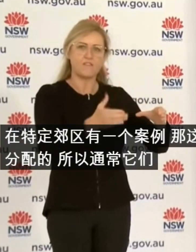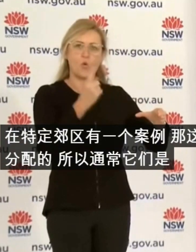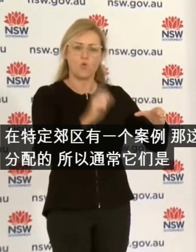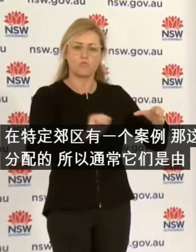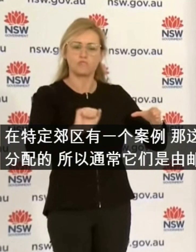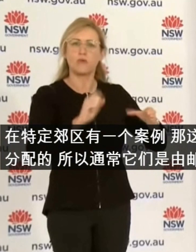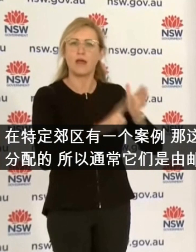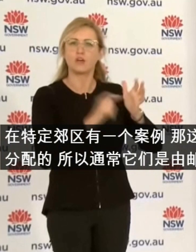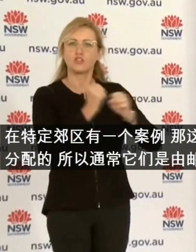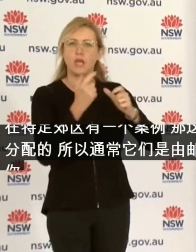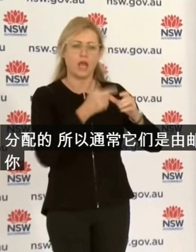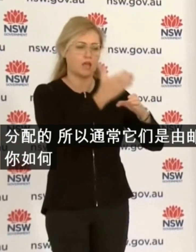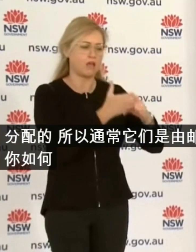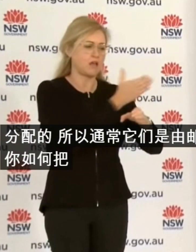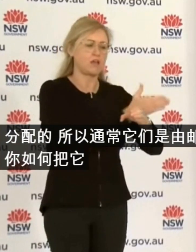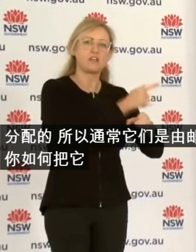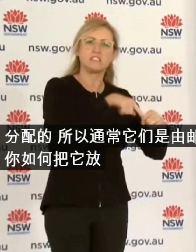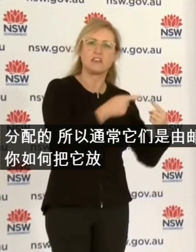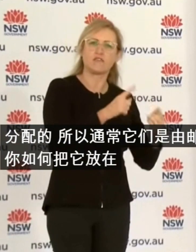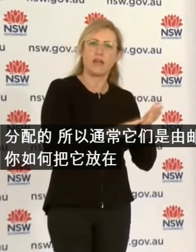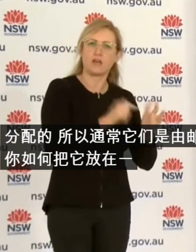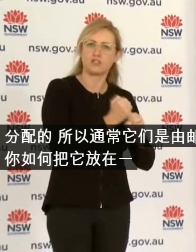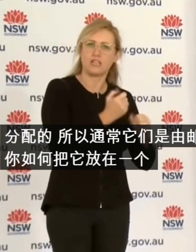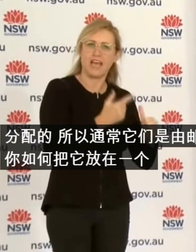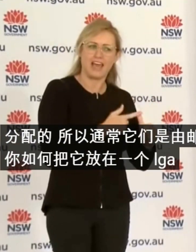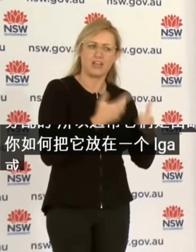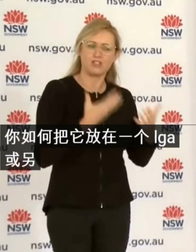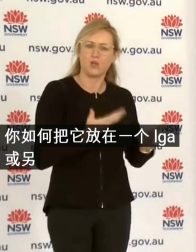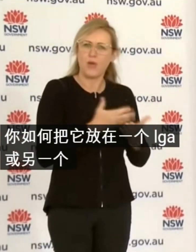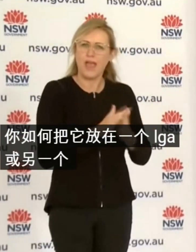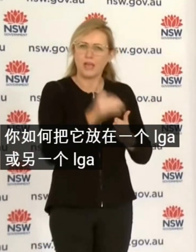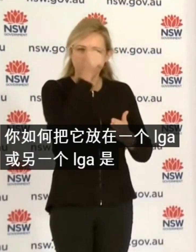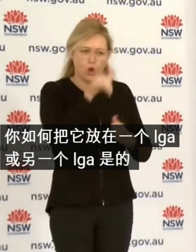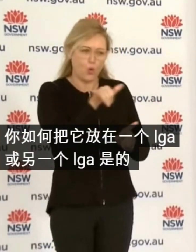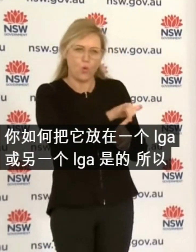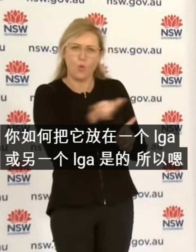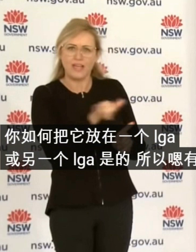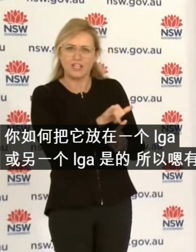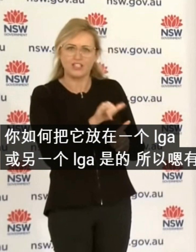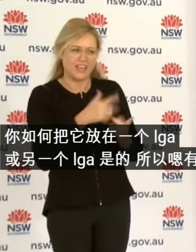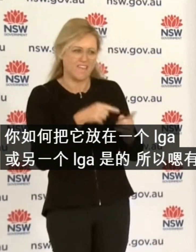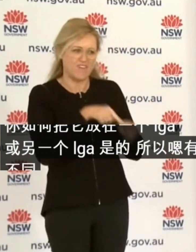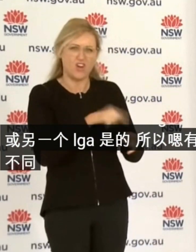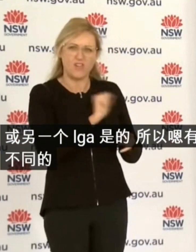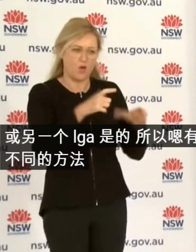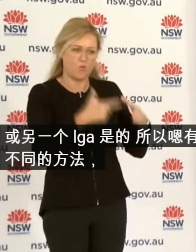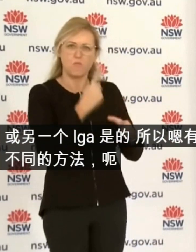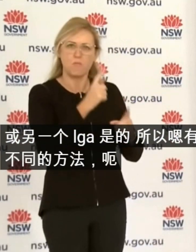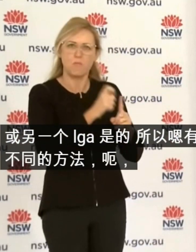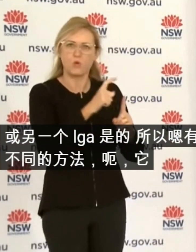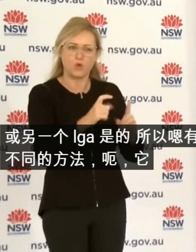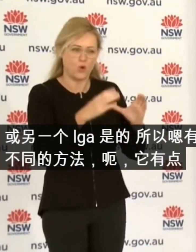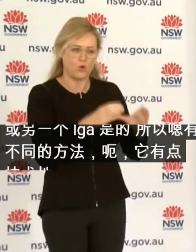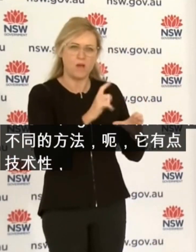allocated? So usually they're defined by postcode. How do you put it in one LGA or the other? Yeah, so there are a few different methods,